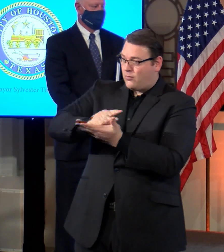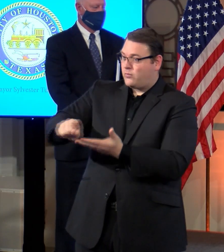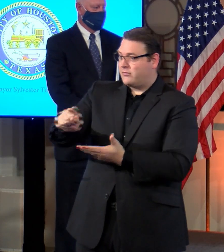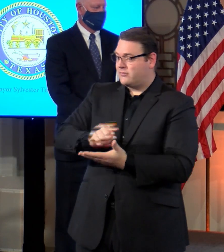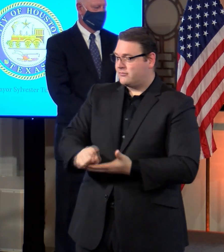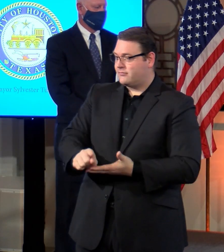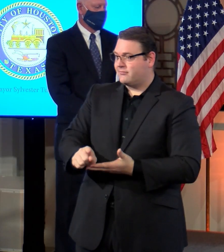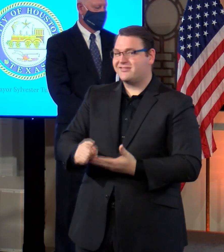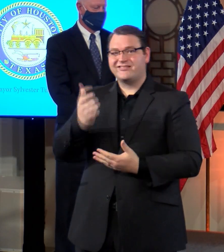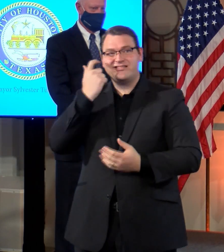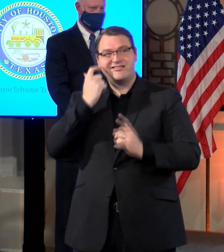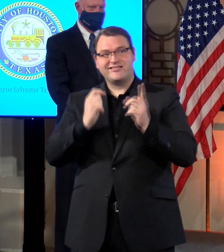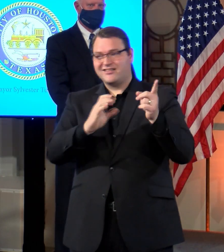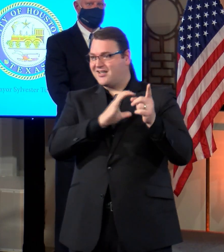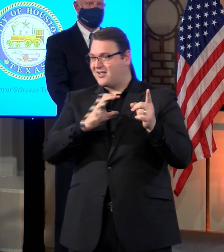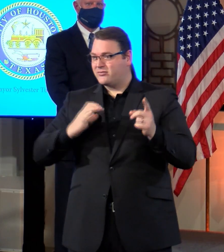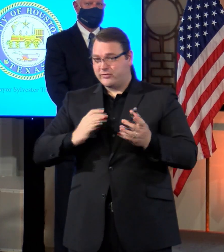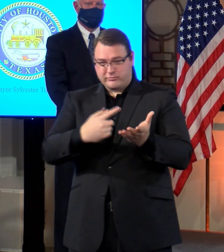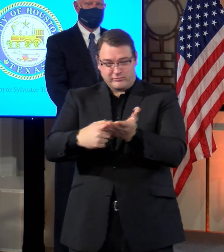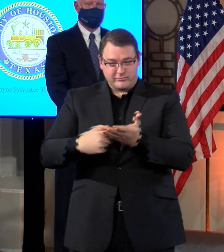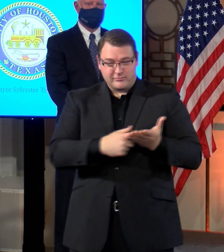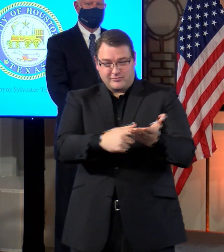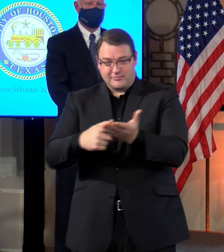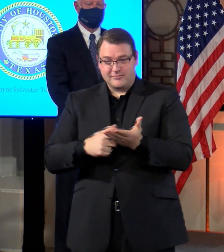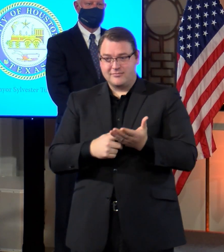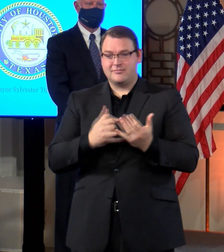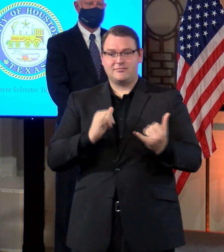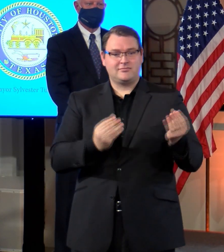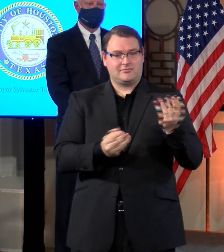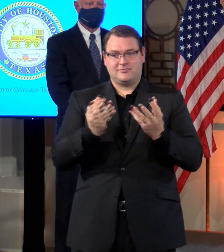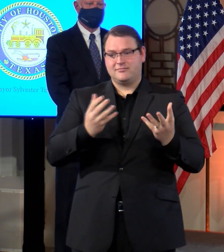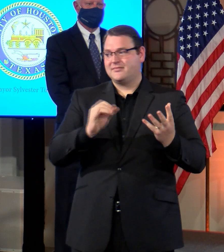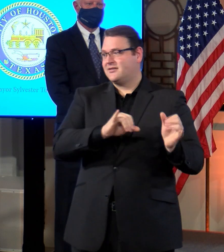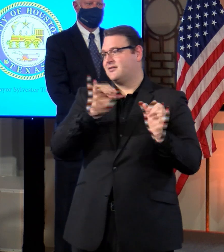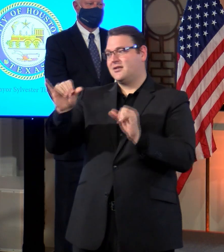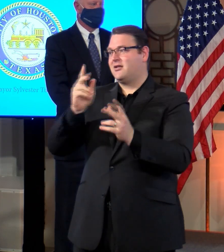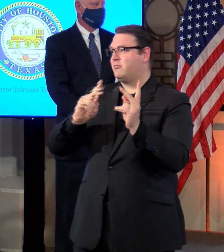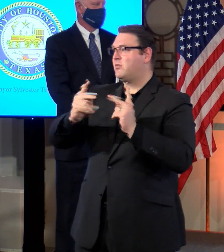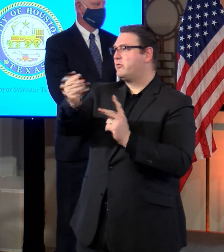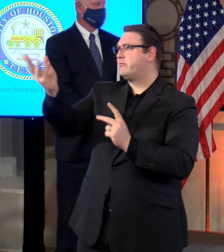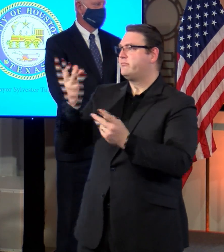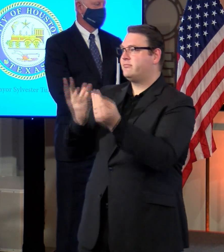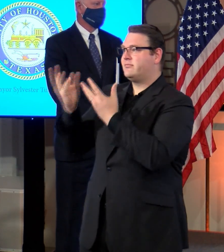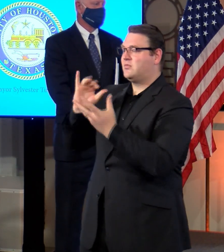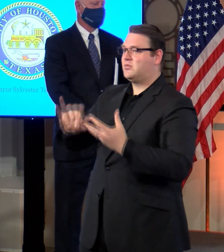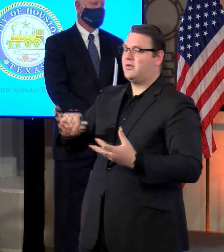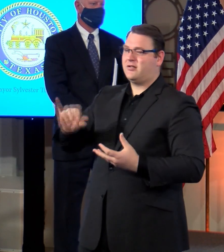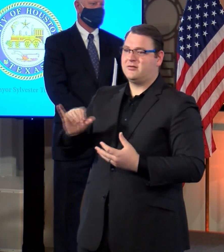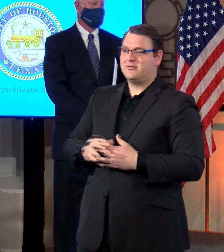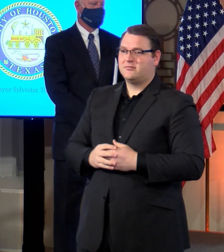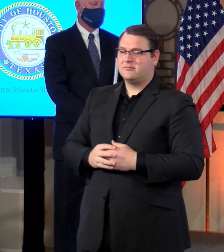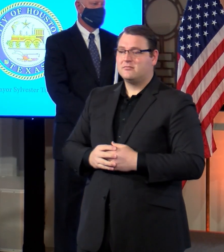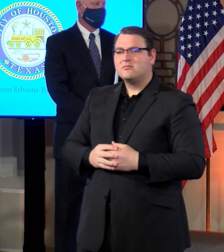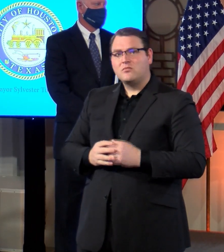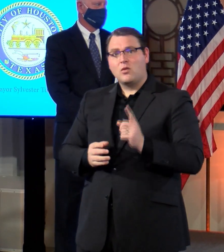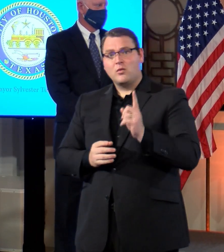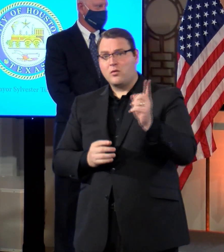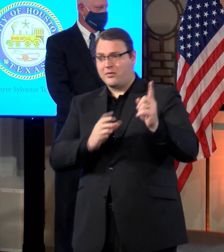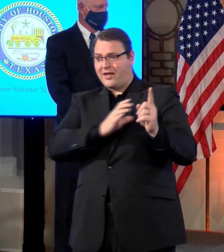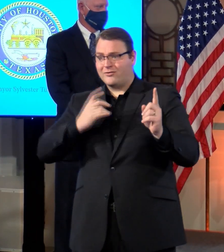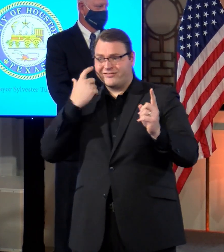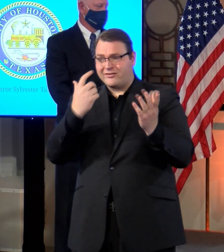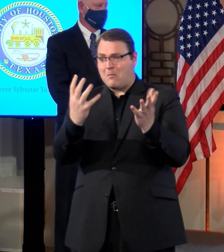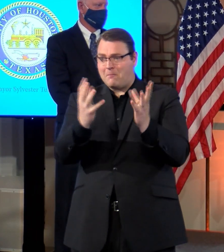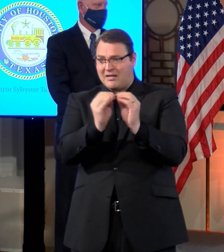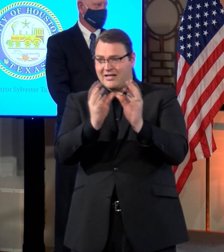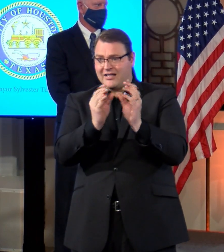it's no different than what I'm hearing out in the communities. But every person who was at public session and talked, and every comment